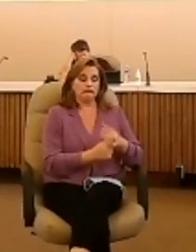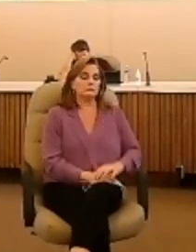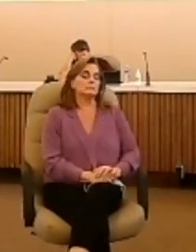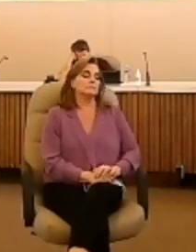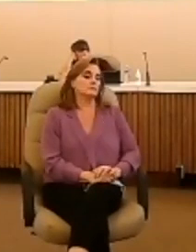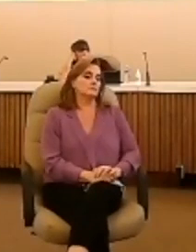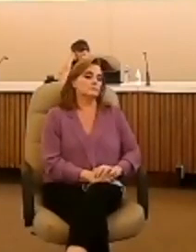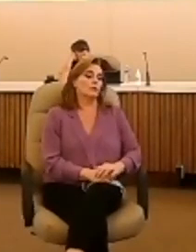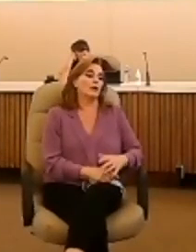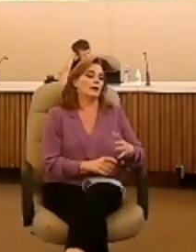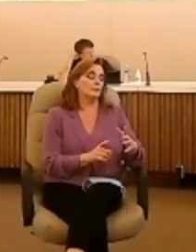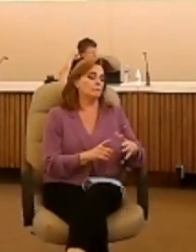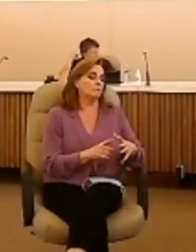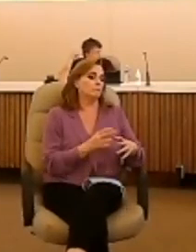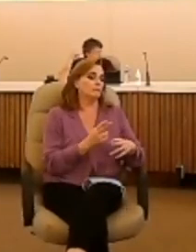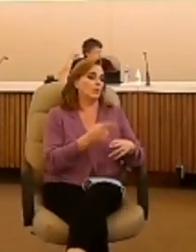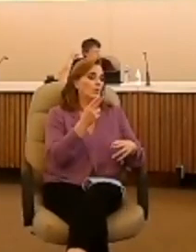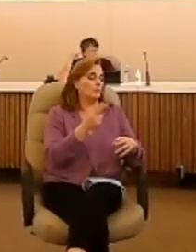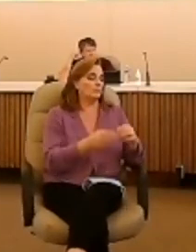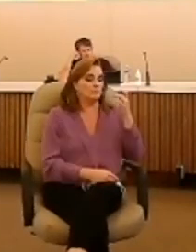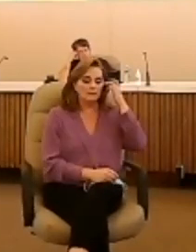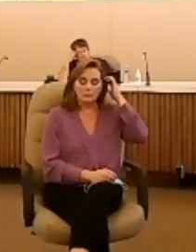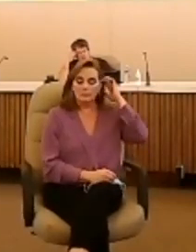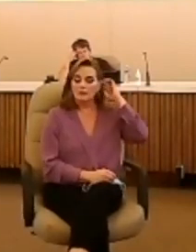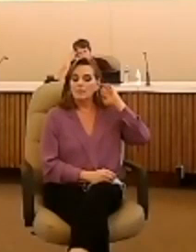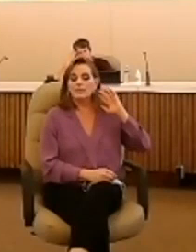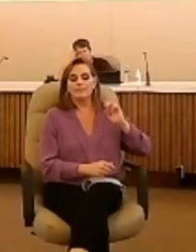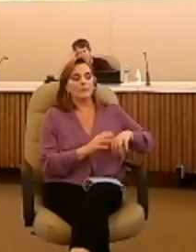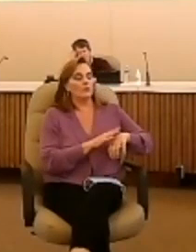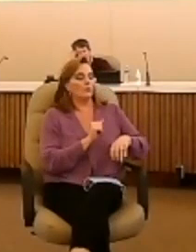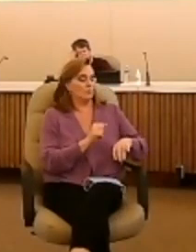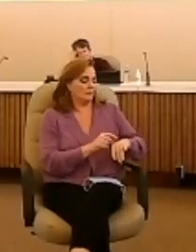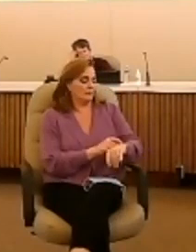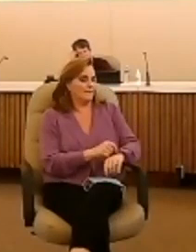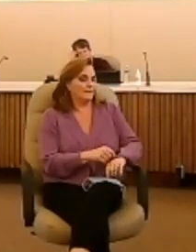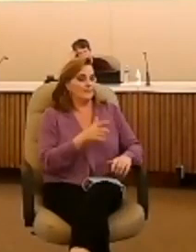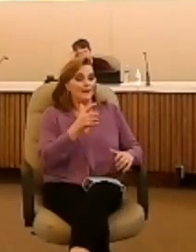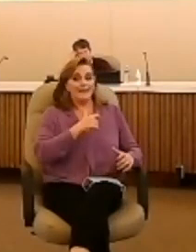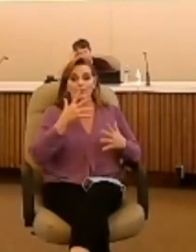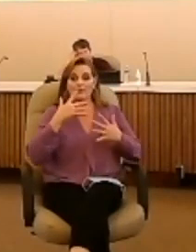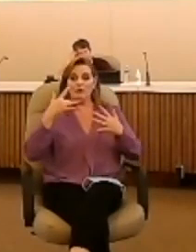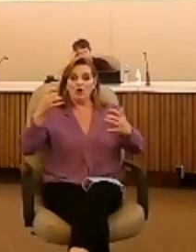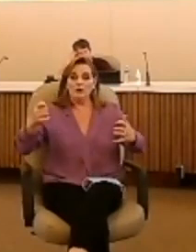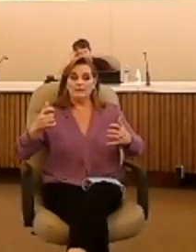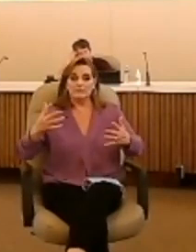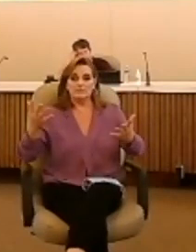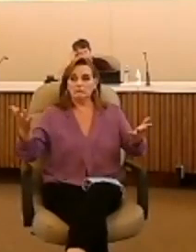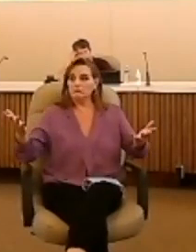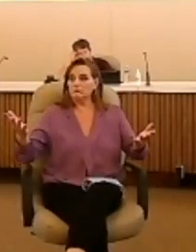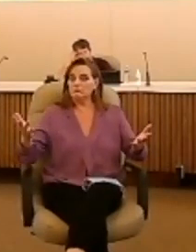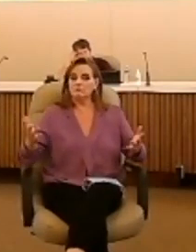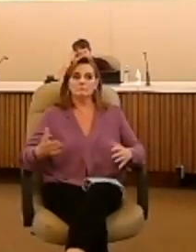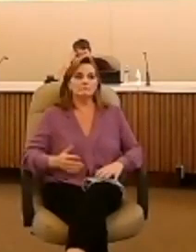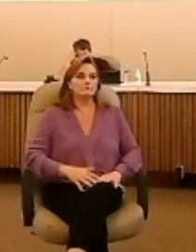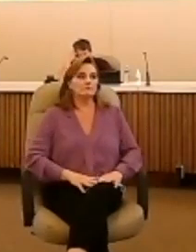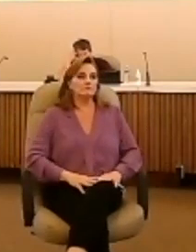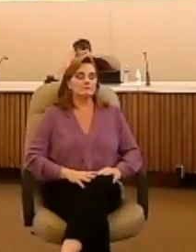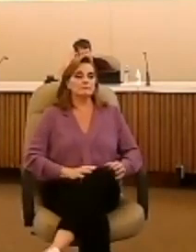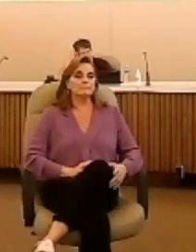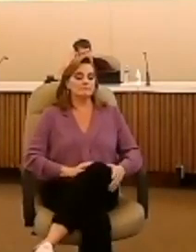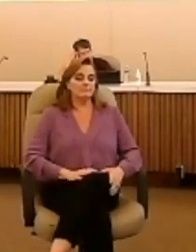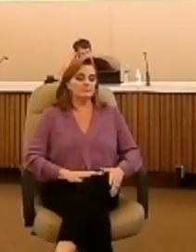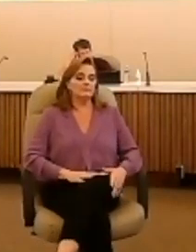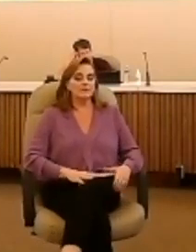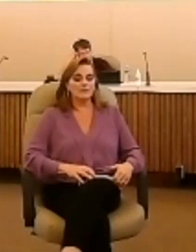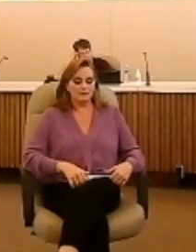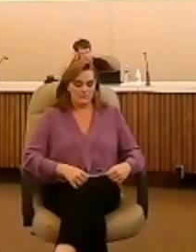call the roll. What's it? We're gonna ask. Oh, yeah, good point. Anybody in the audience? Yeah. There is not, Okay, and